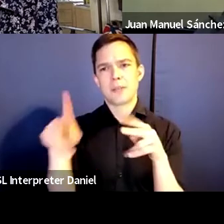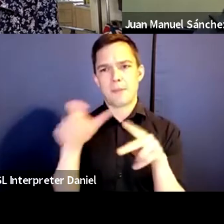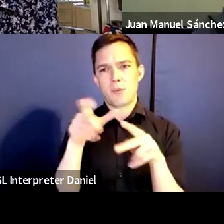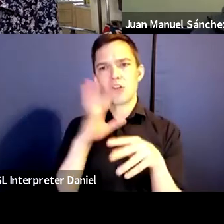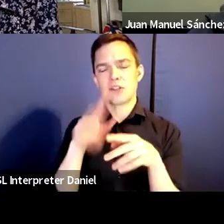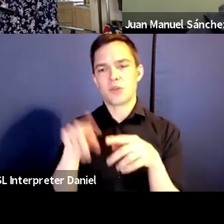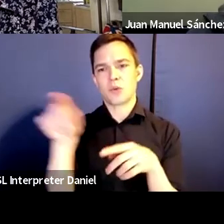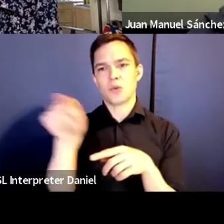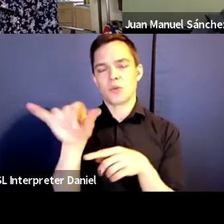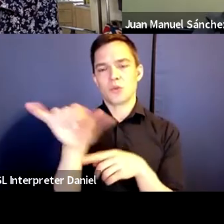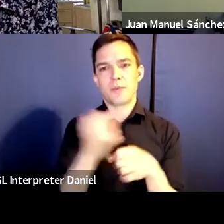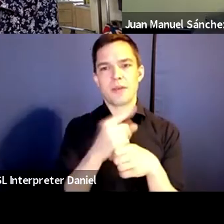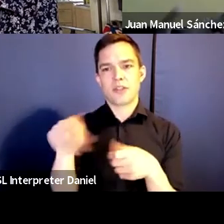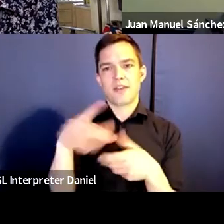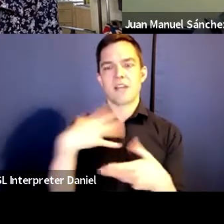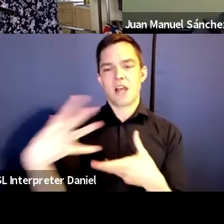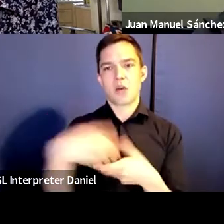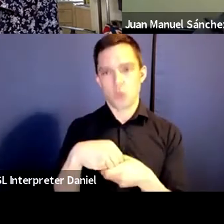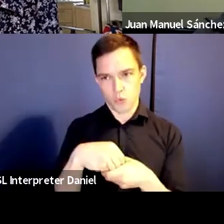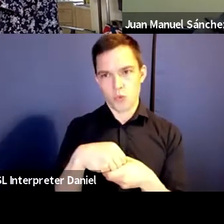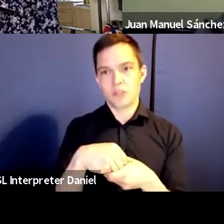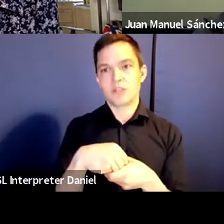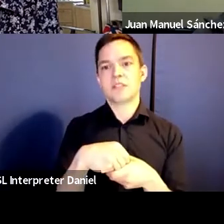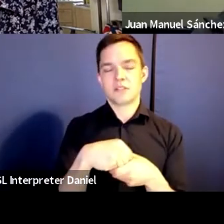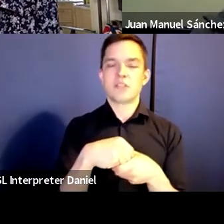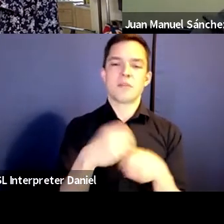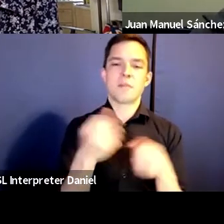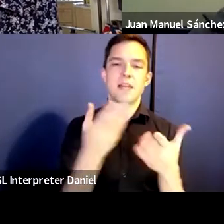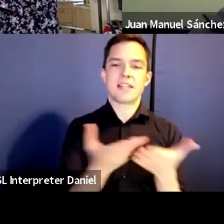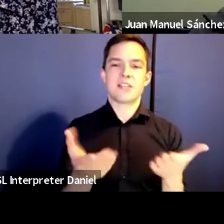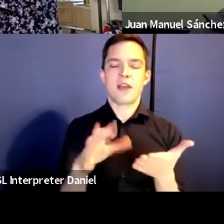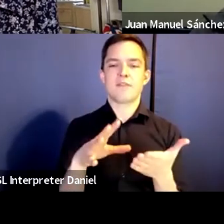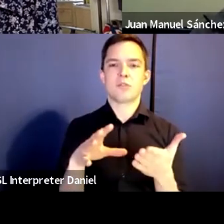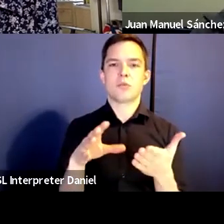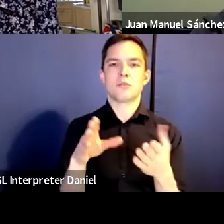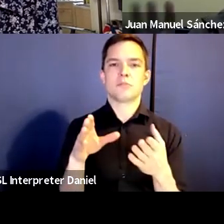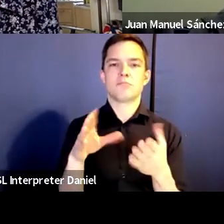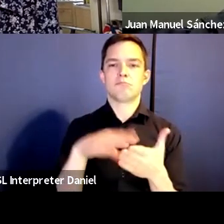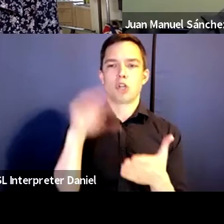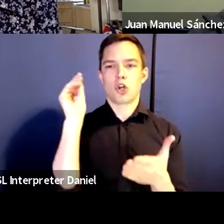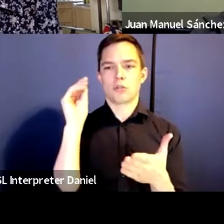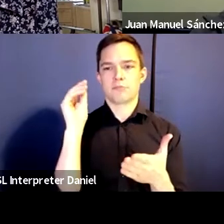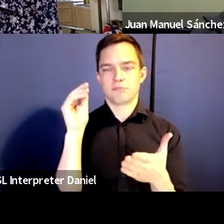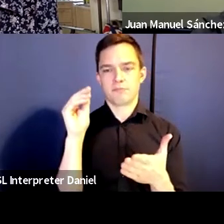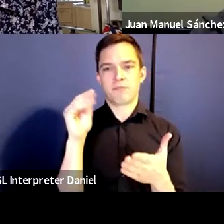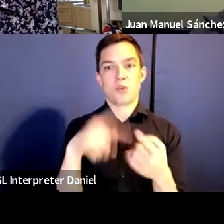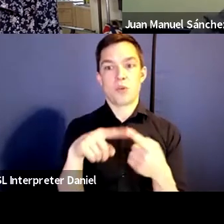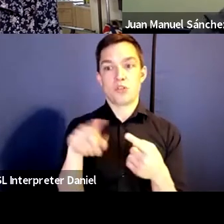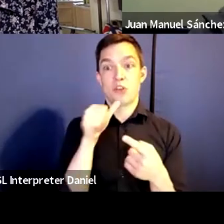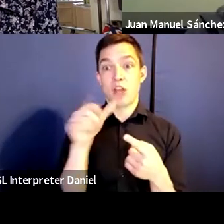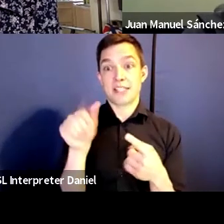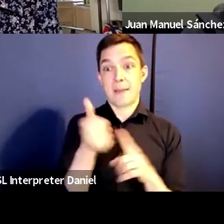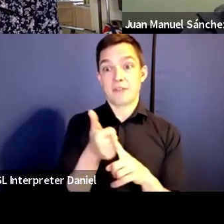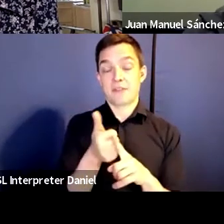so they feel inclusive. So there's a lot of things that you need to learn when you are non-disabled.